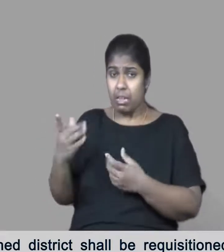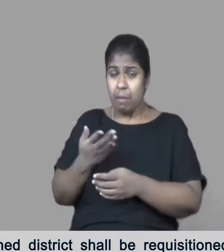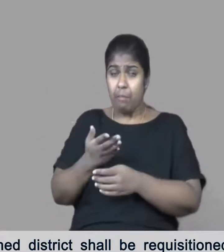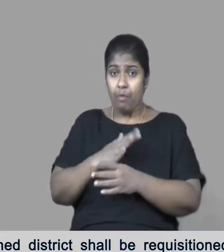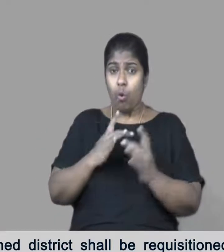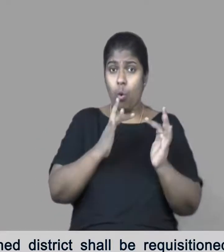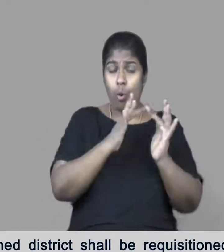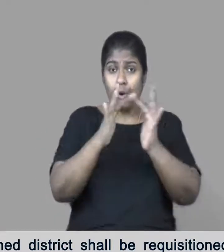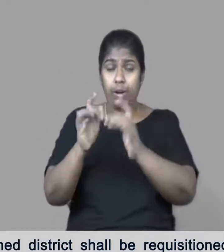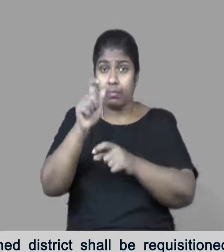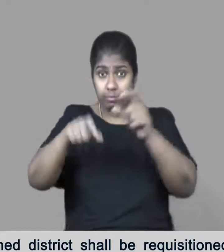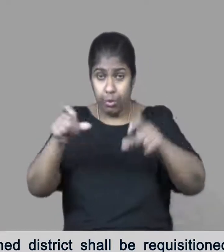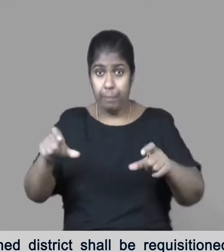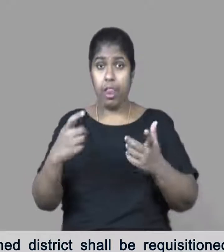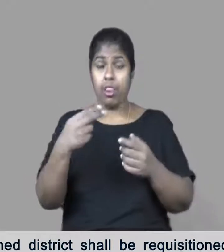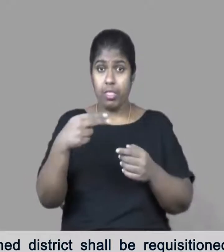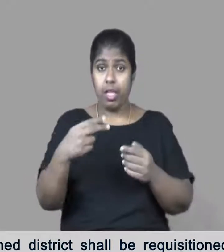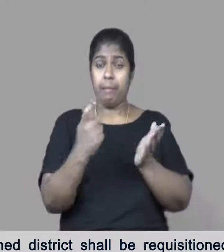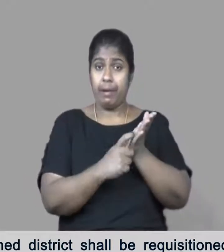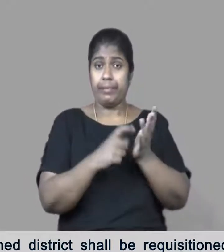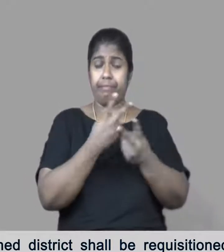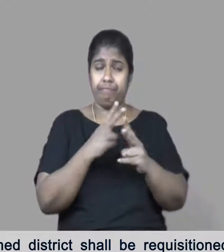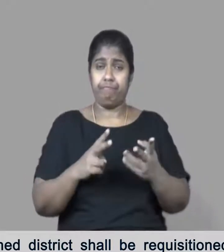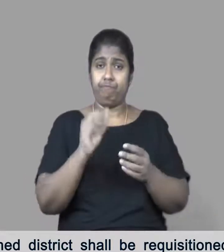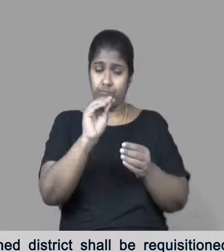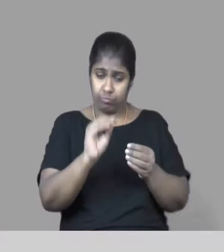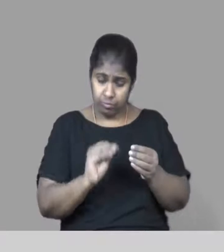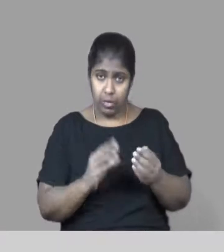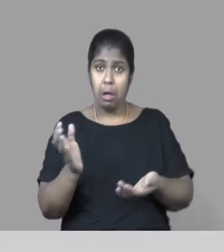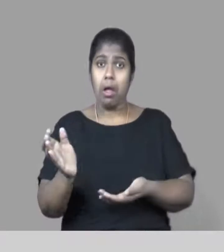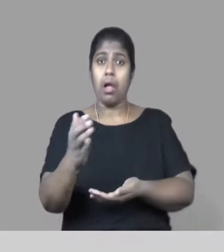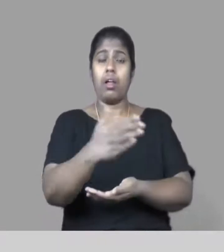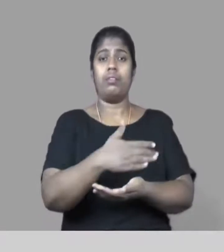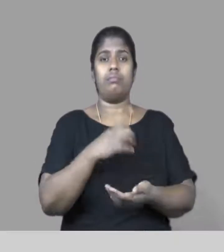and will undertake the listing of contacts.